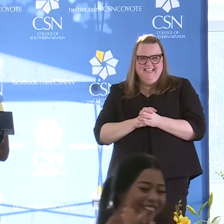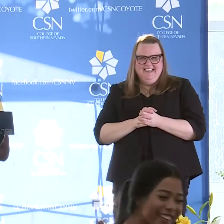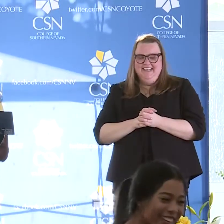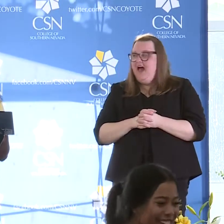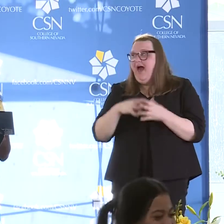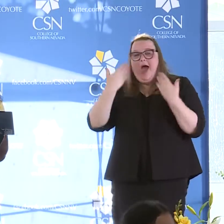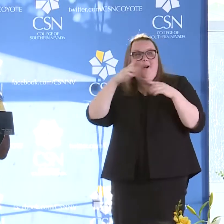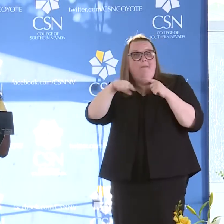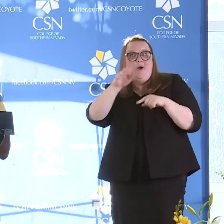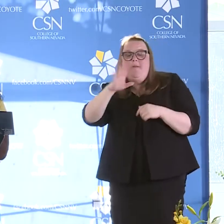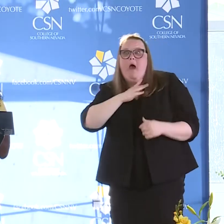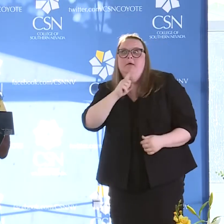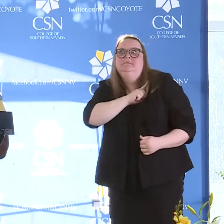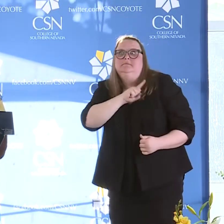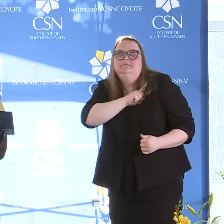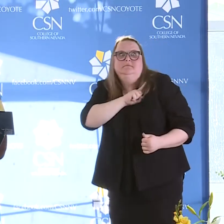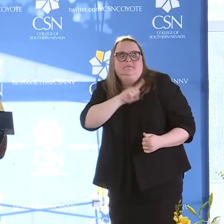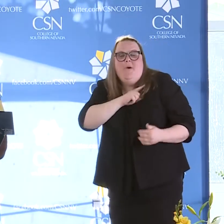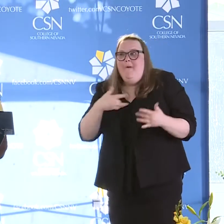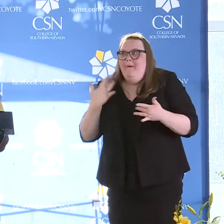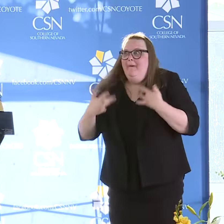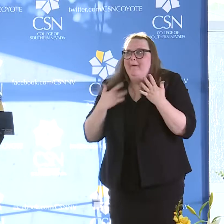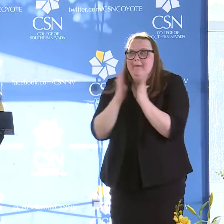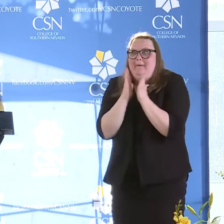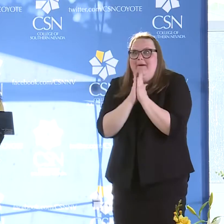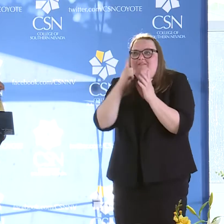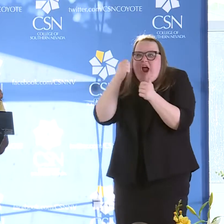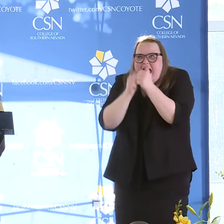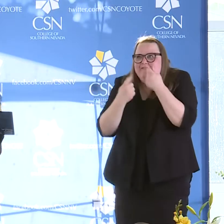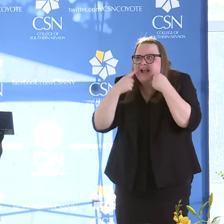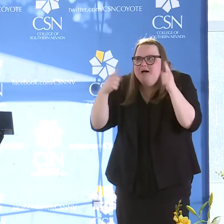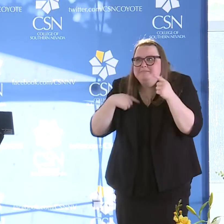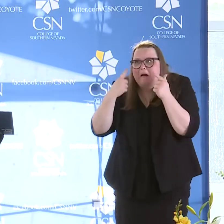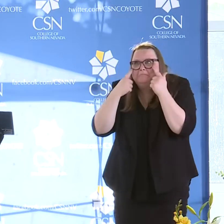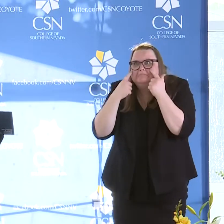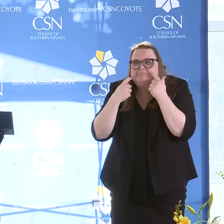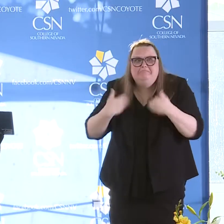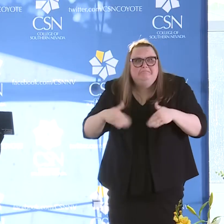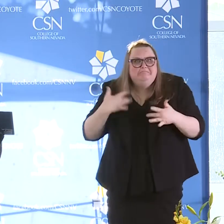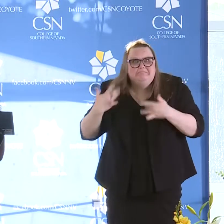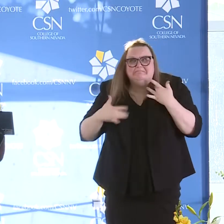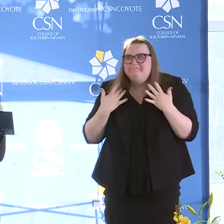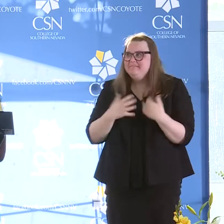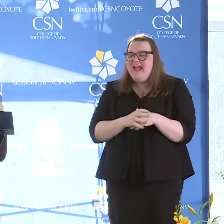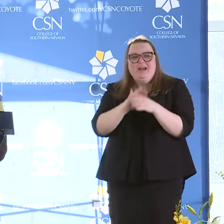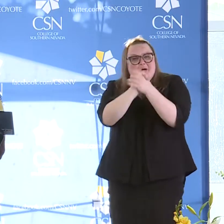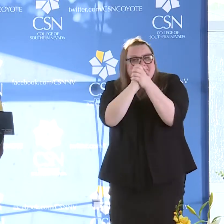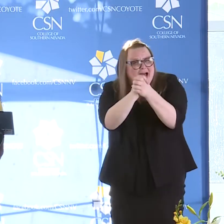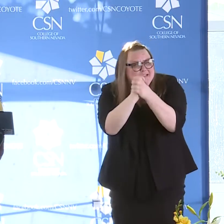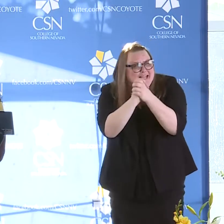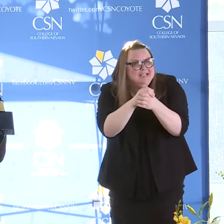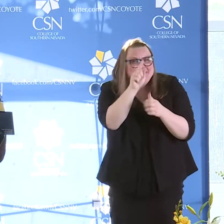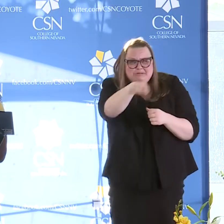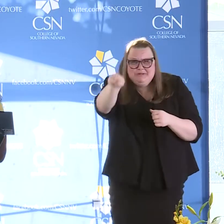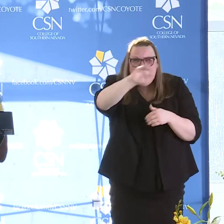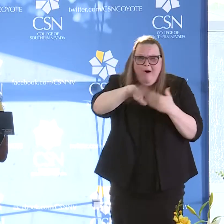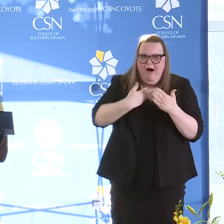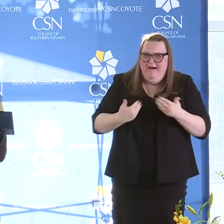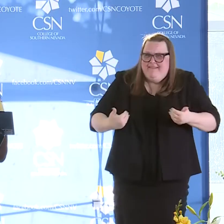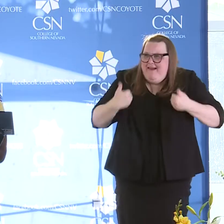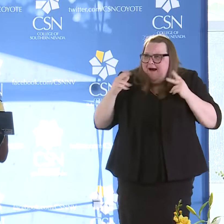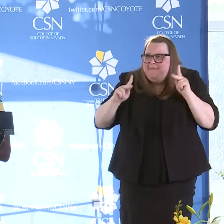I don't know about you, but my heart is really racing for every announcement. I mean, I've got tears in my eyes at this point. Congratulations to all of the